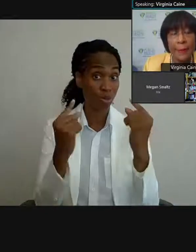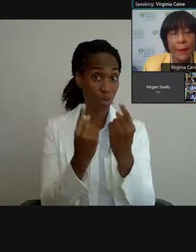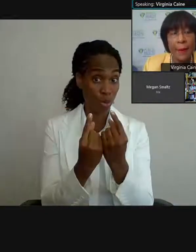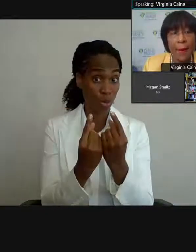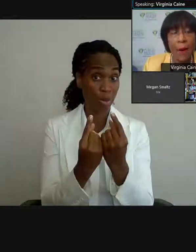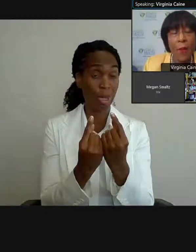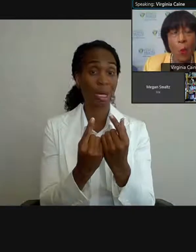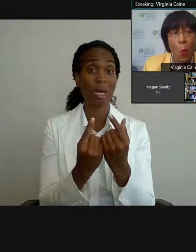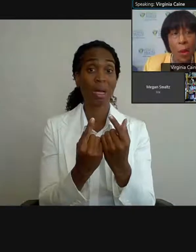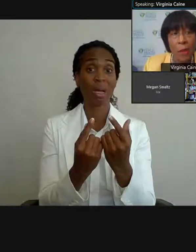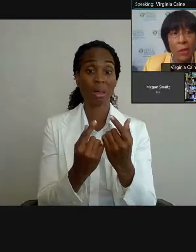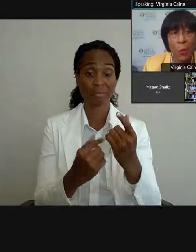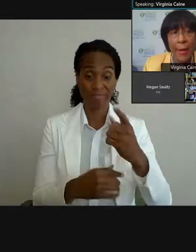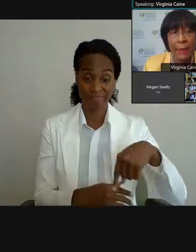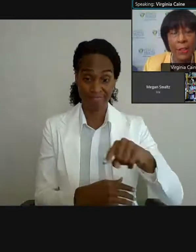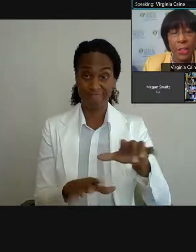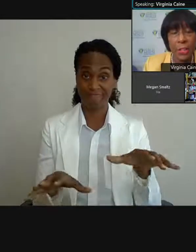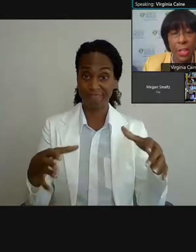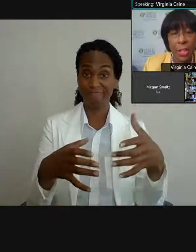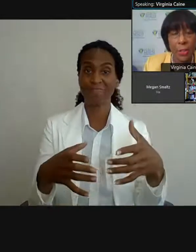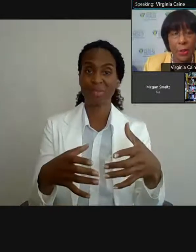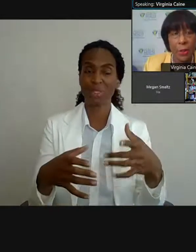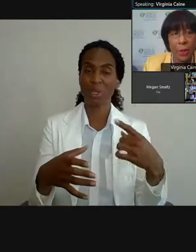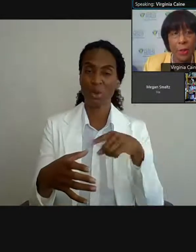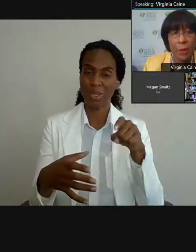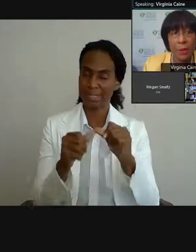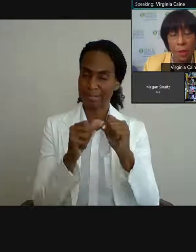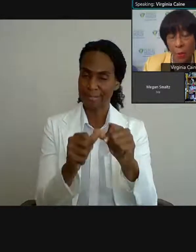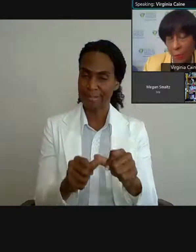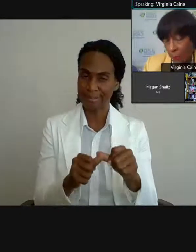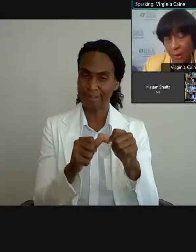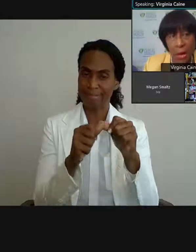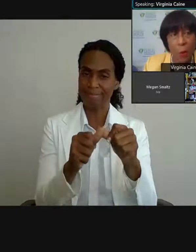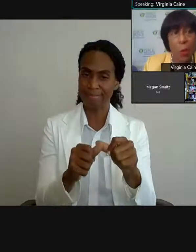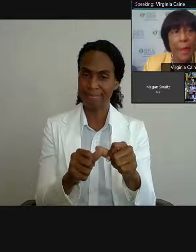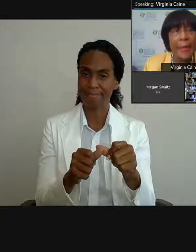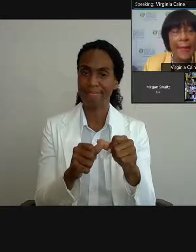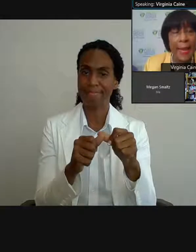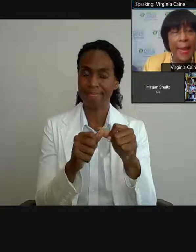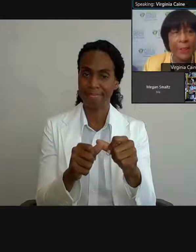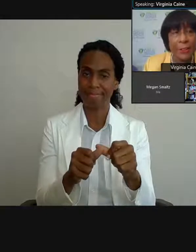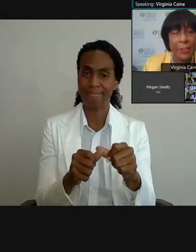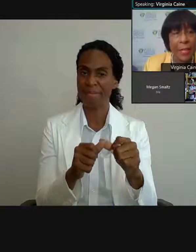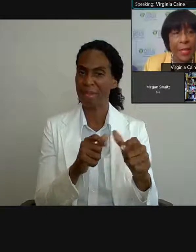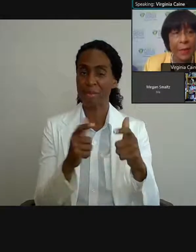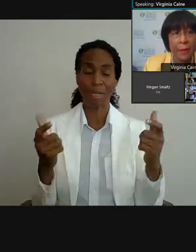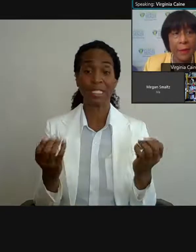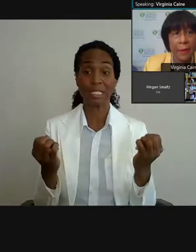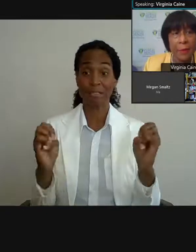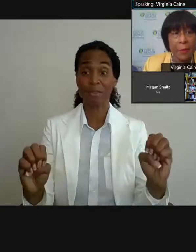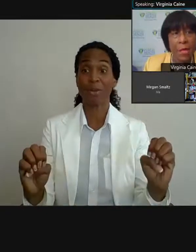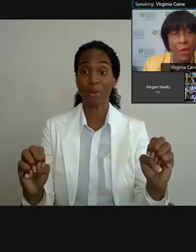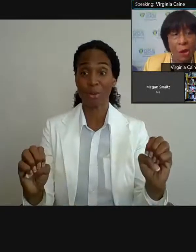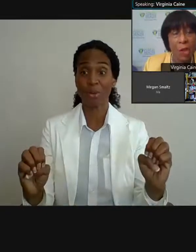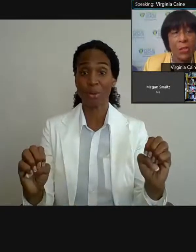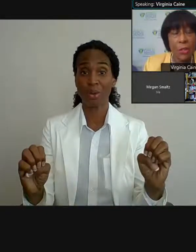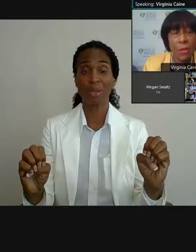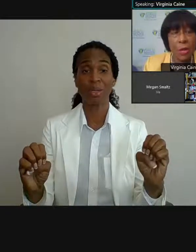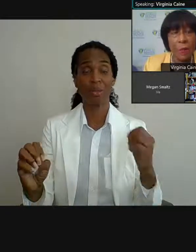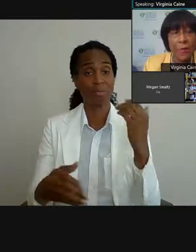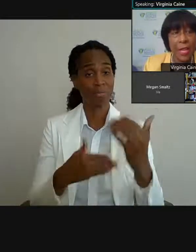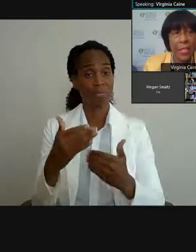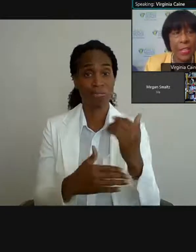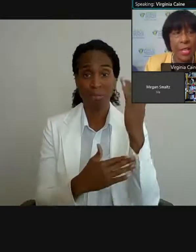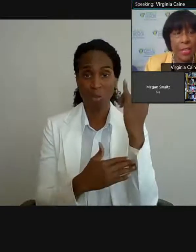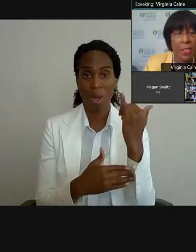group are the ones we have to continue to put our greatest efforts in because